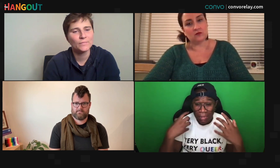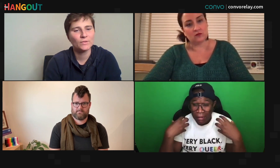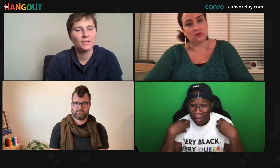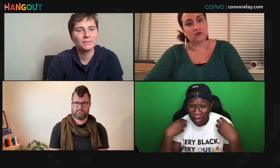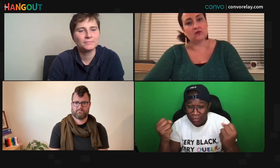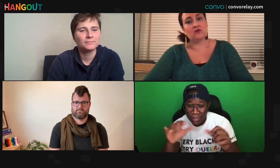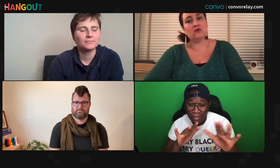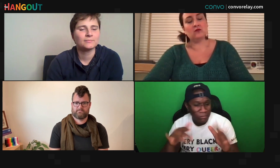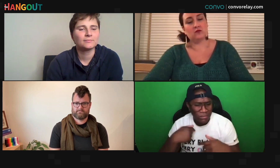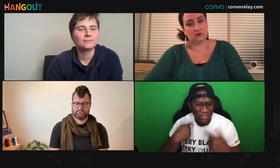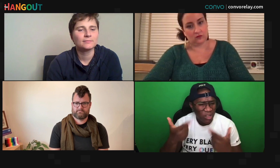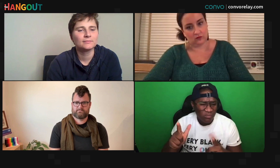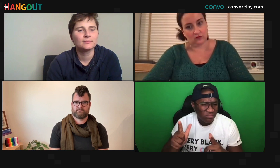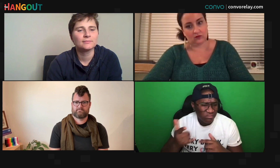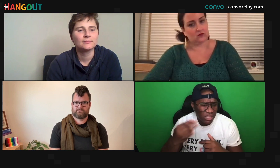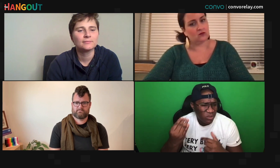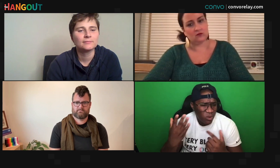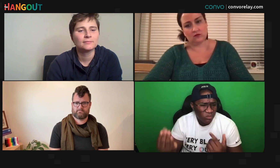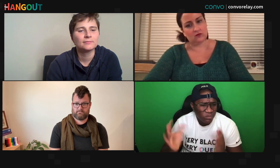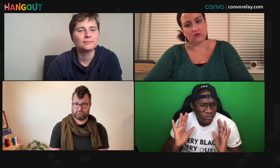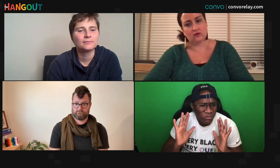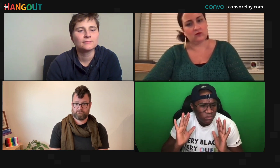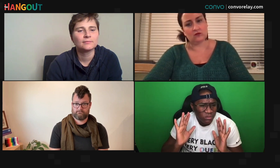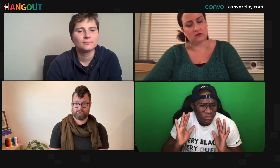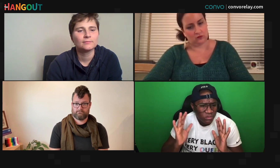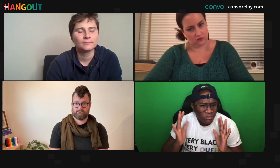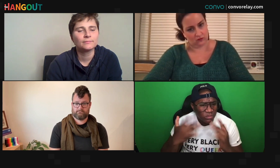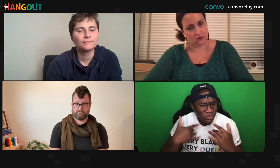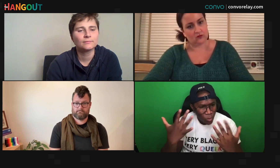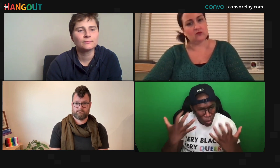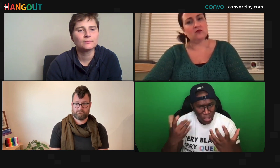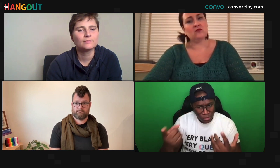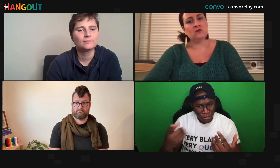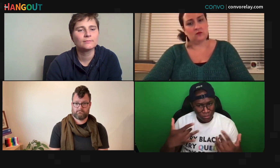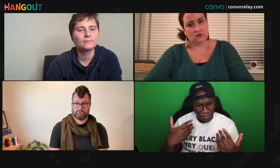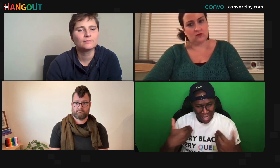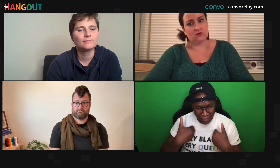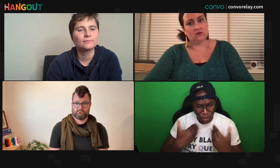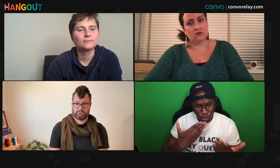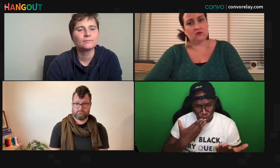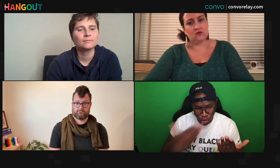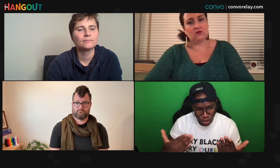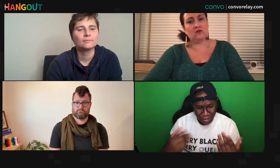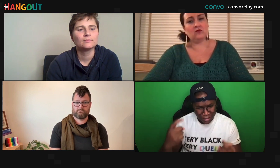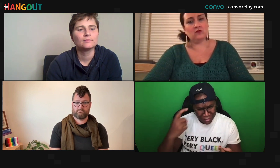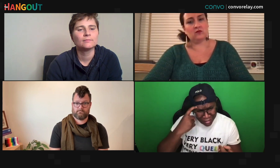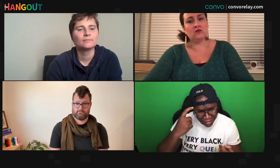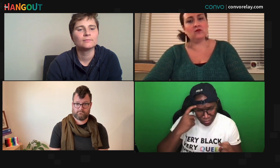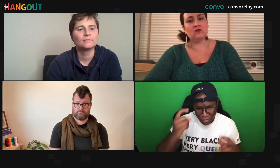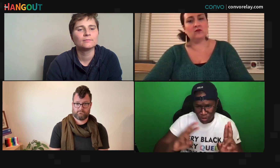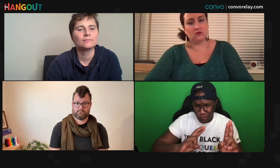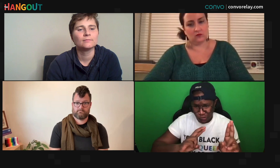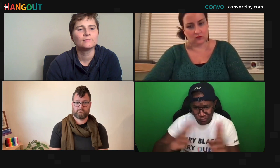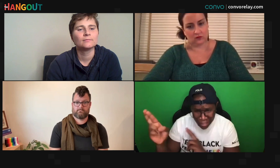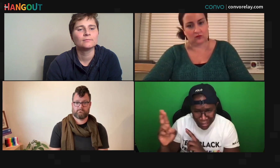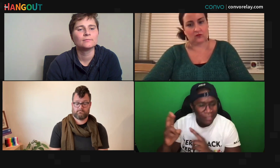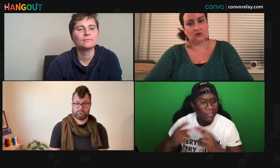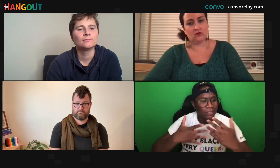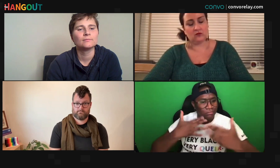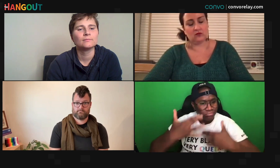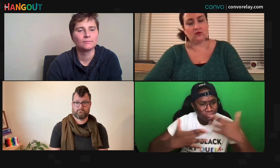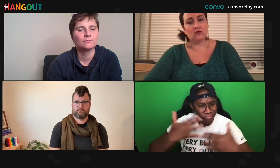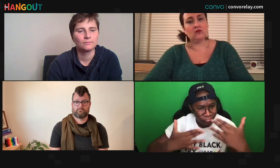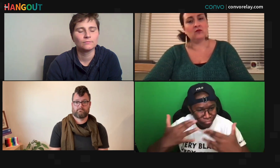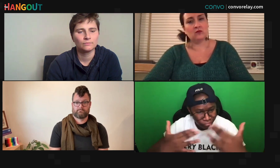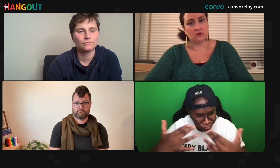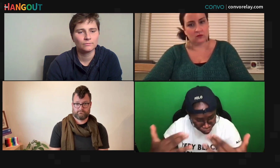the illustrator needed a break, whether it was mental health, something of that nature, I said, absolutely, take that break. I want you to have